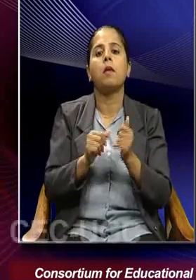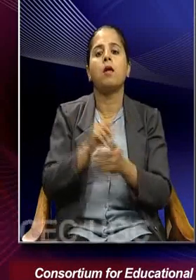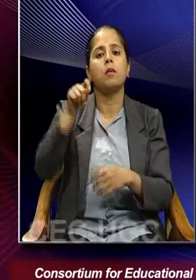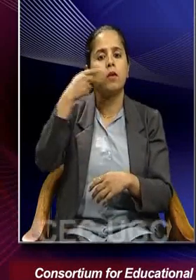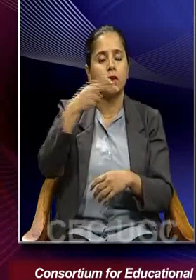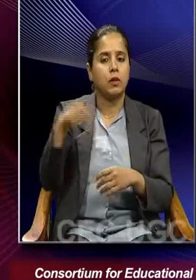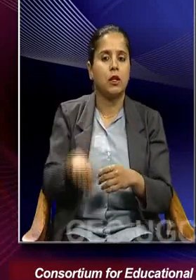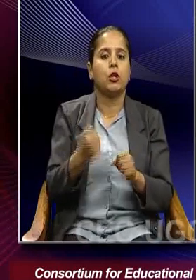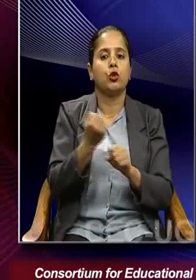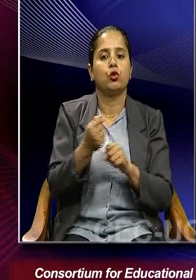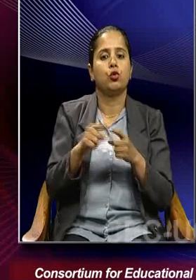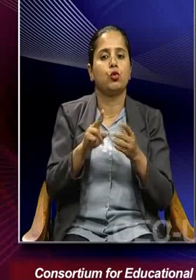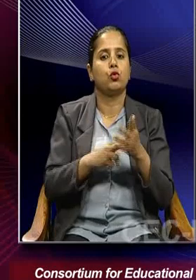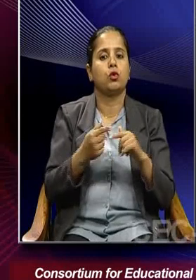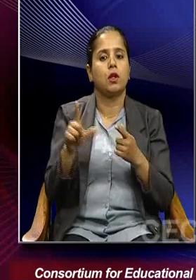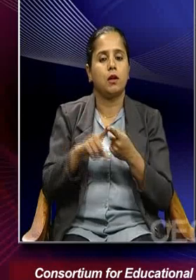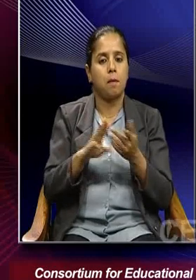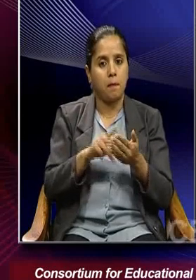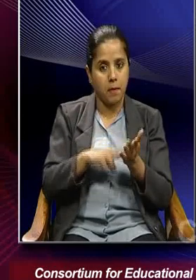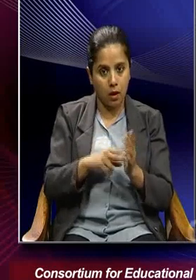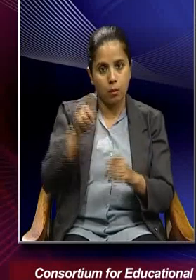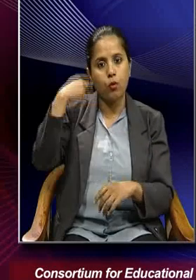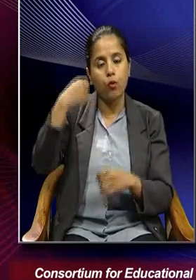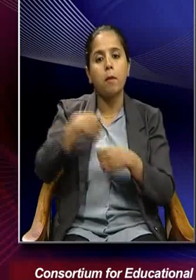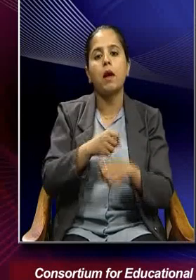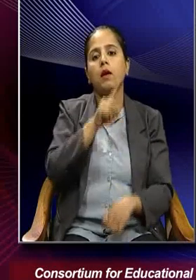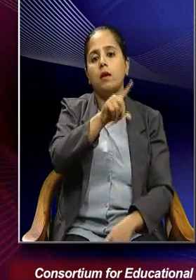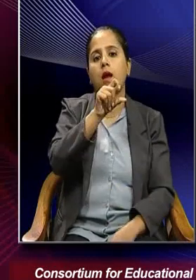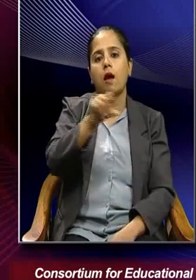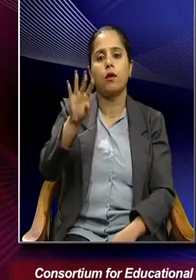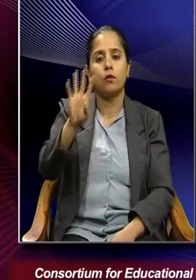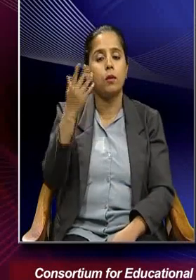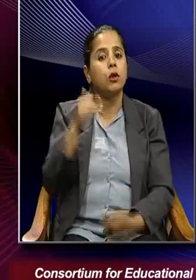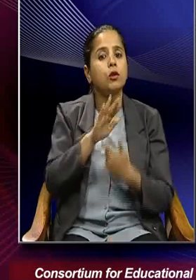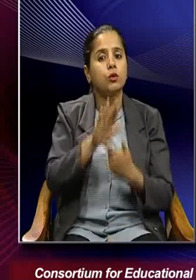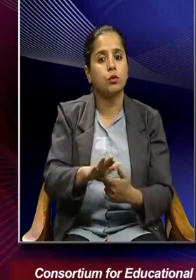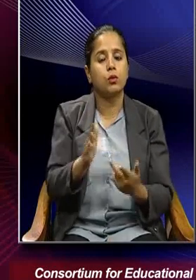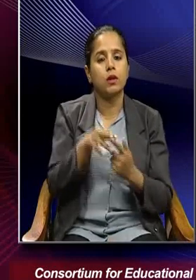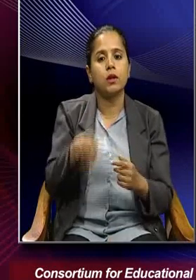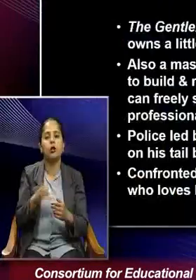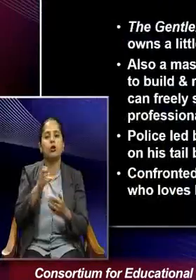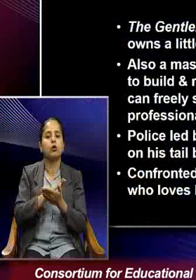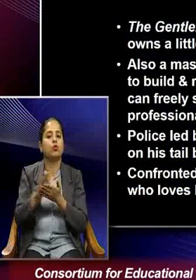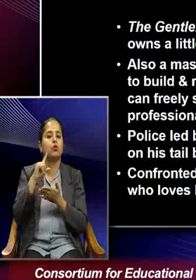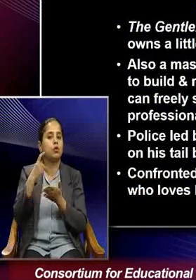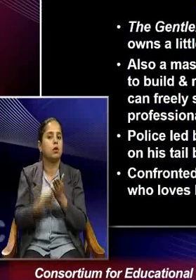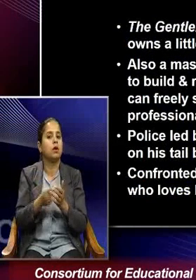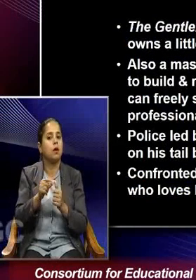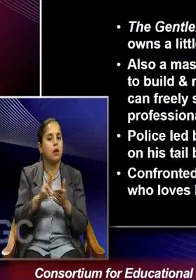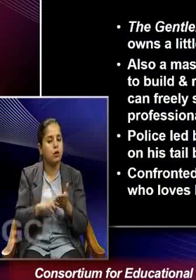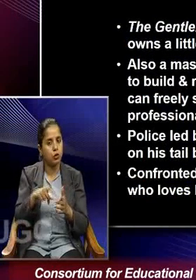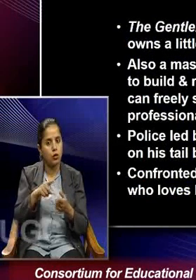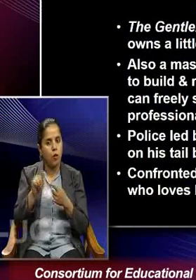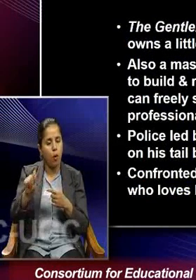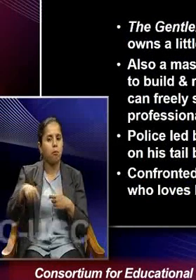called Gentleman in 1994, and the film basically shows that how Chiranjeevi owns a little business,